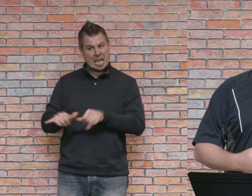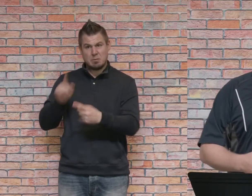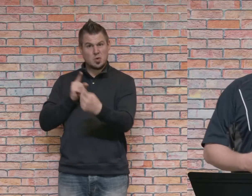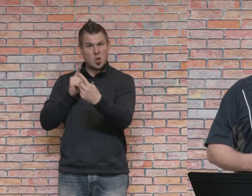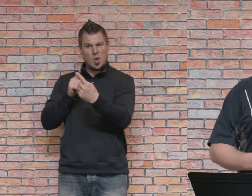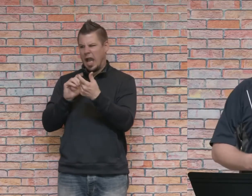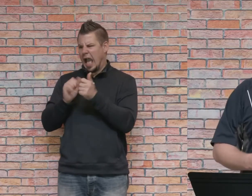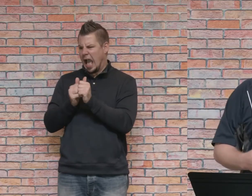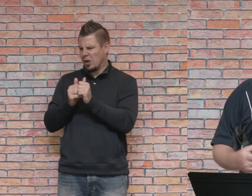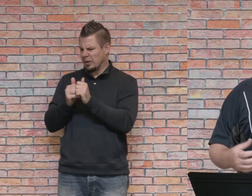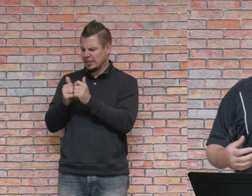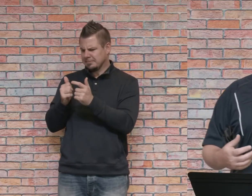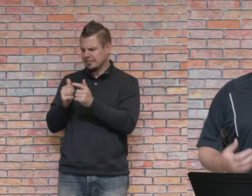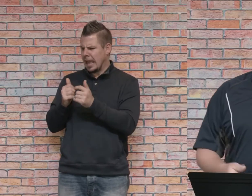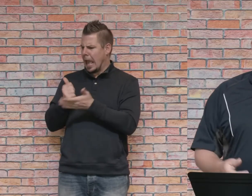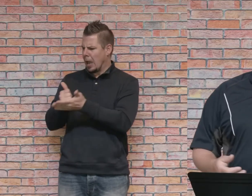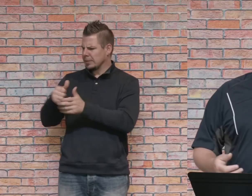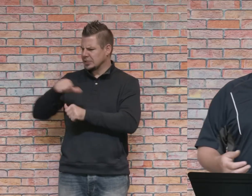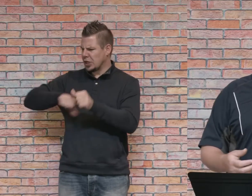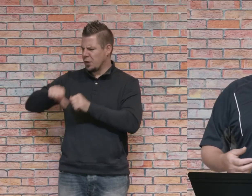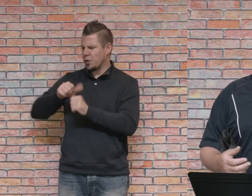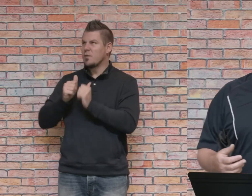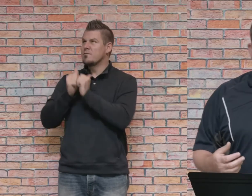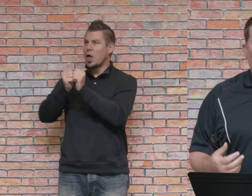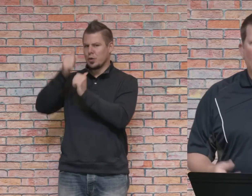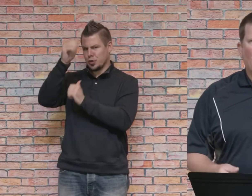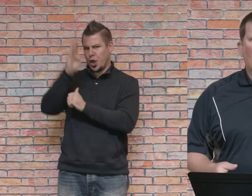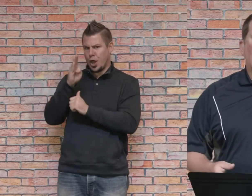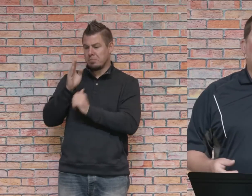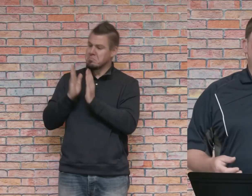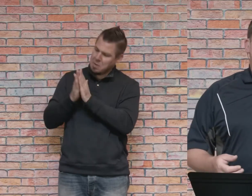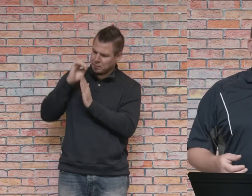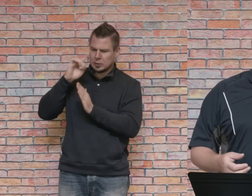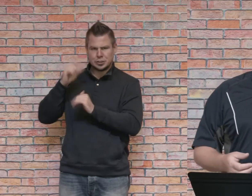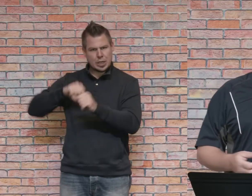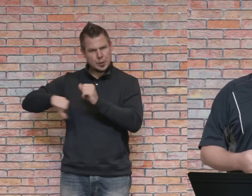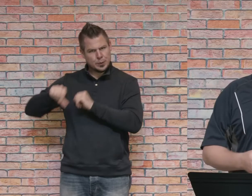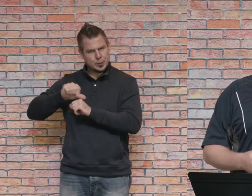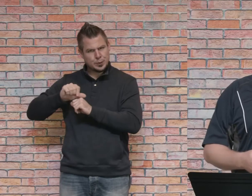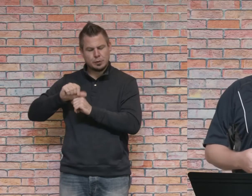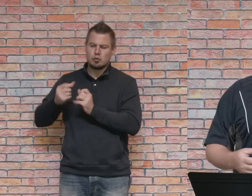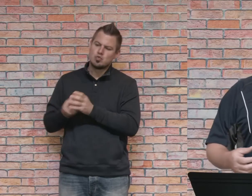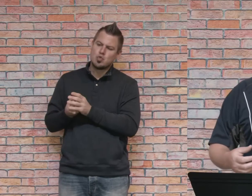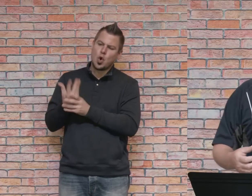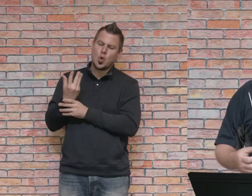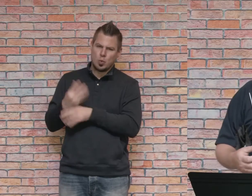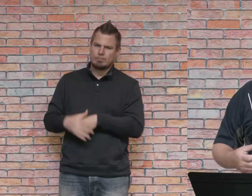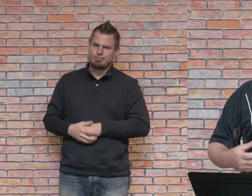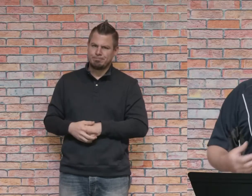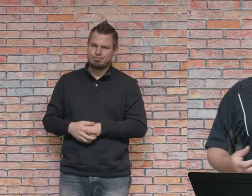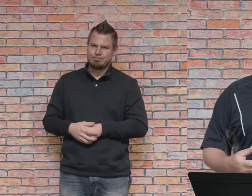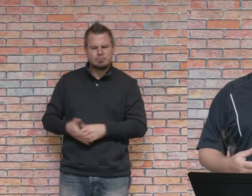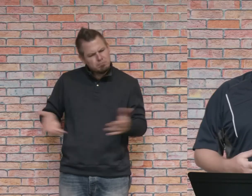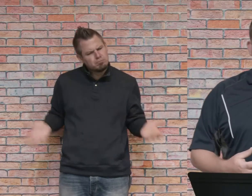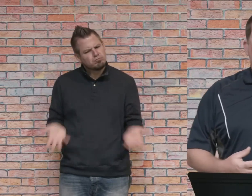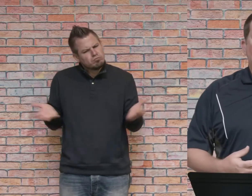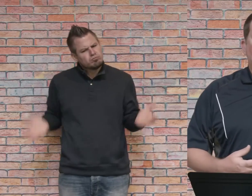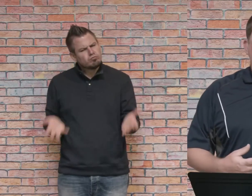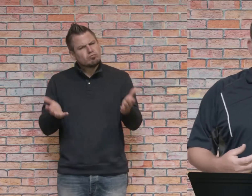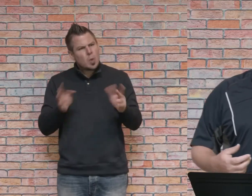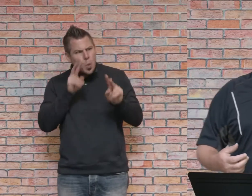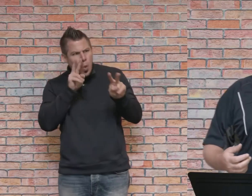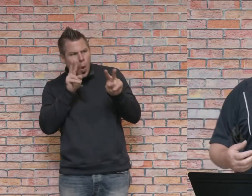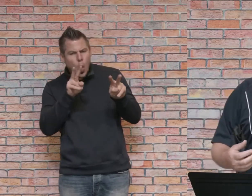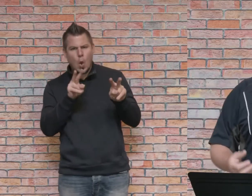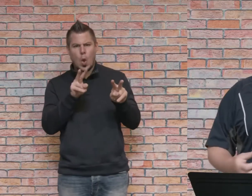disciple each other? How can we pray for each other? How can we grow with each other? And I encourage you to be watching for the announcements for